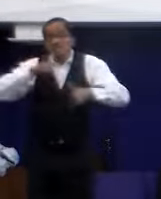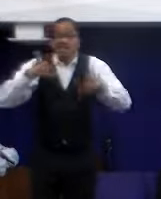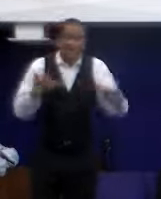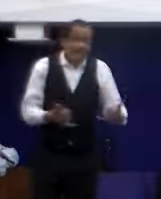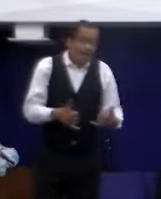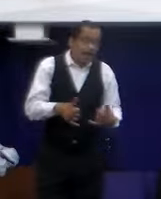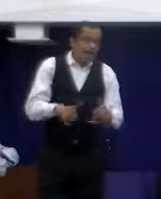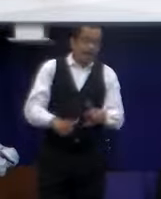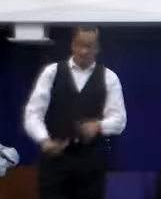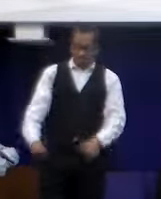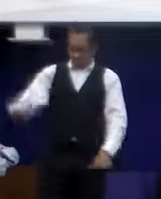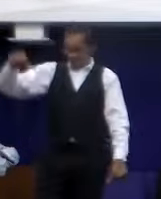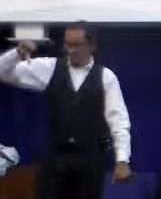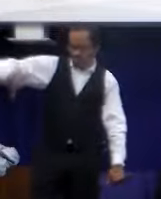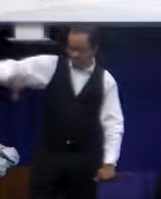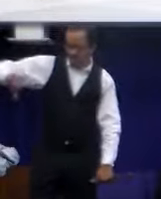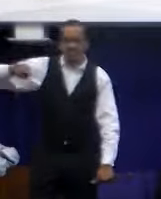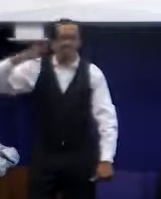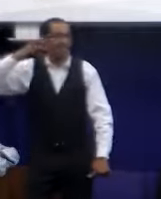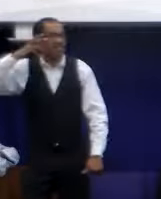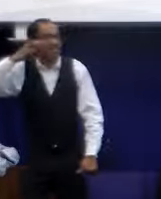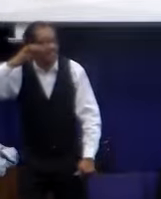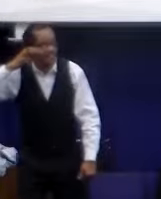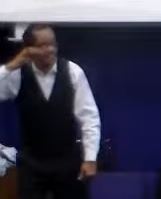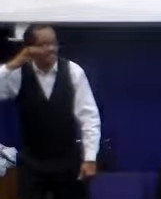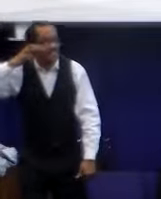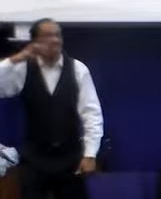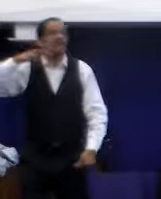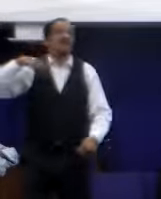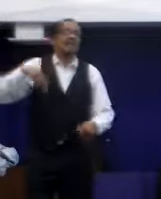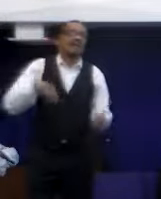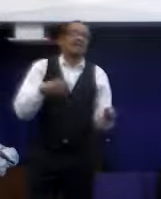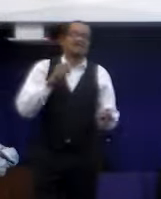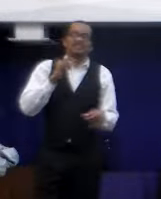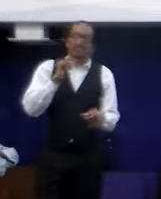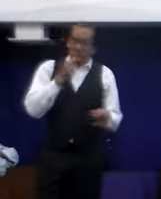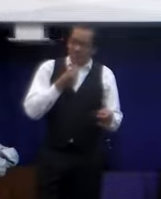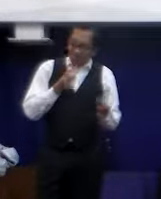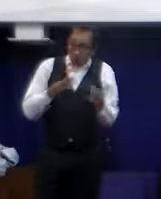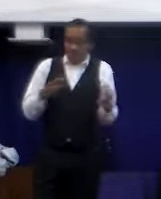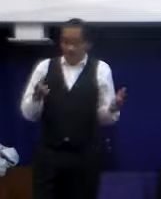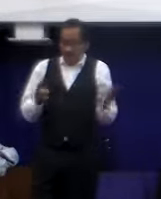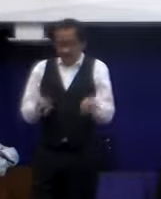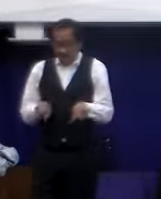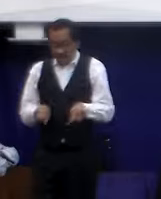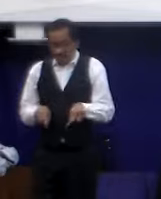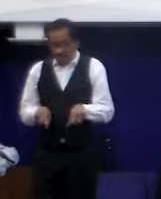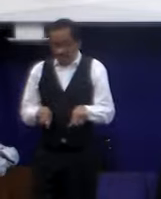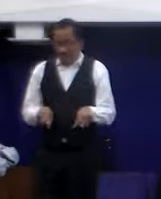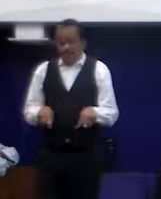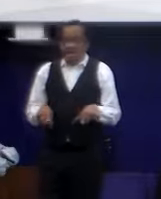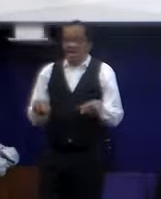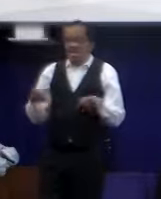Because they refuse to listen, they land out too soon. And shortly after landing, they fell into the midst of a raging